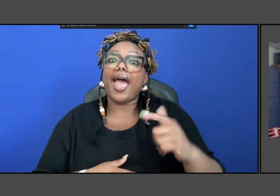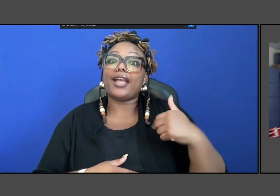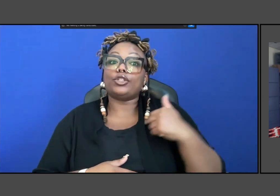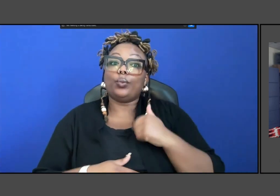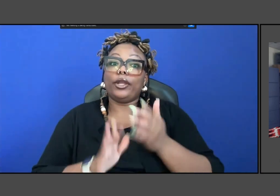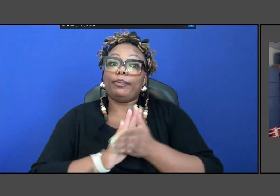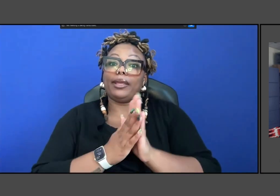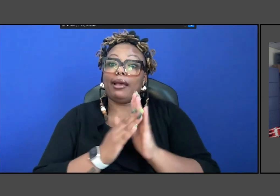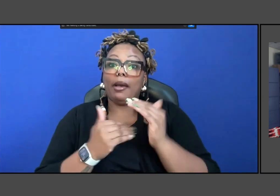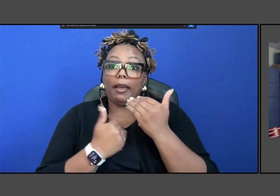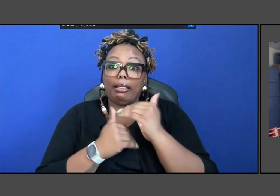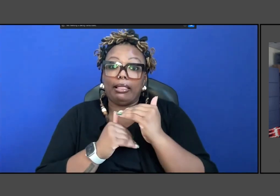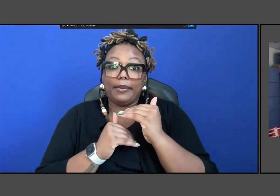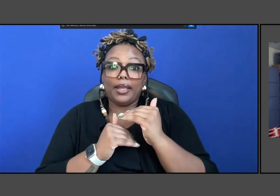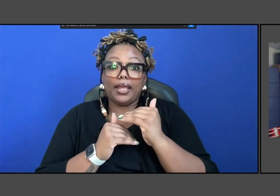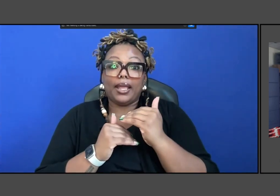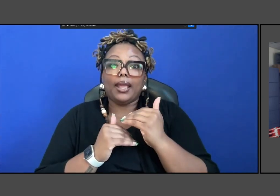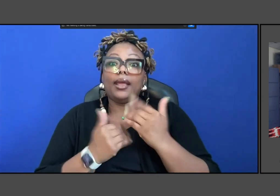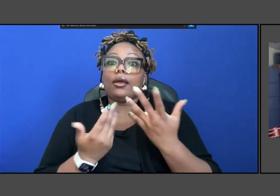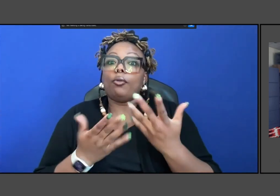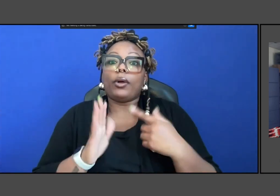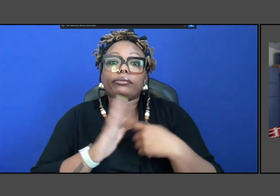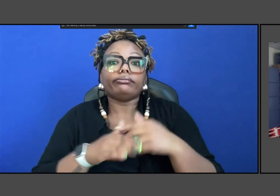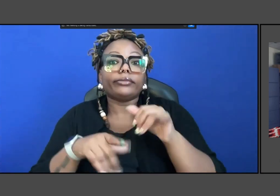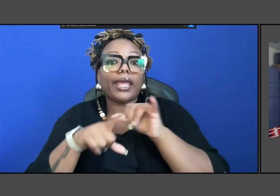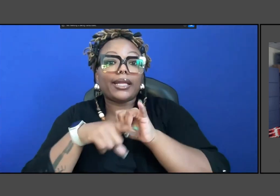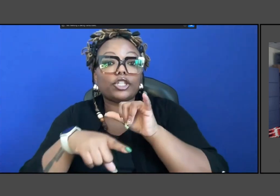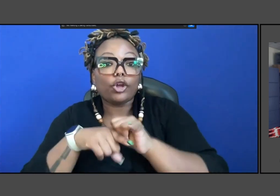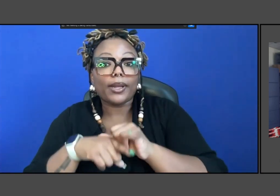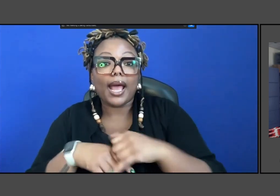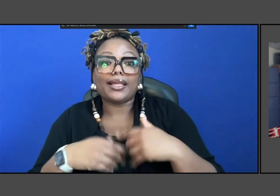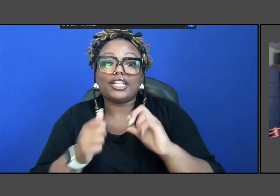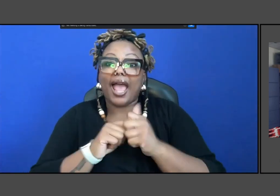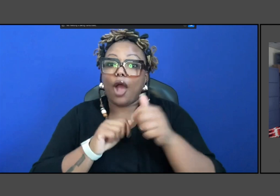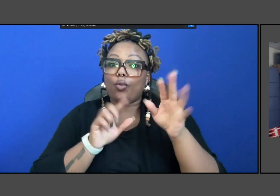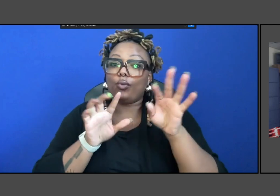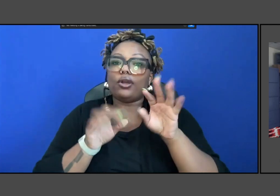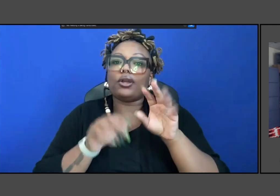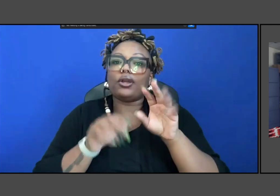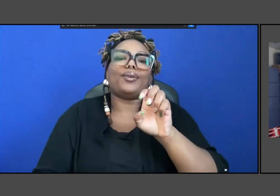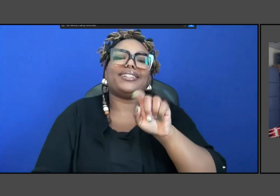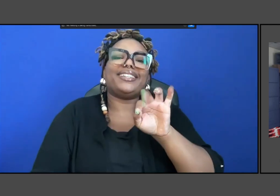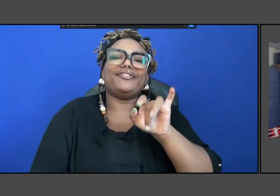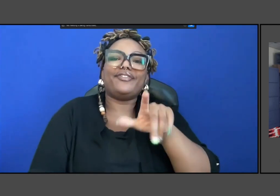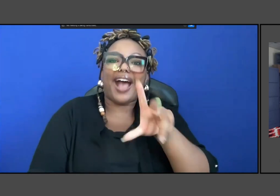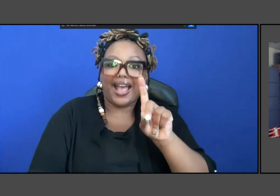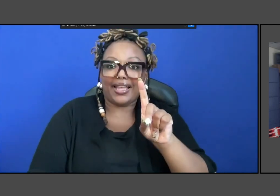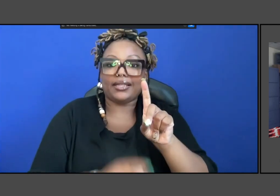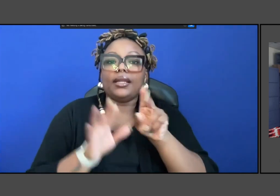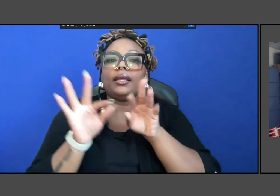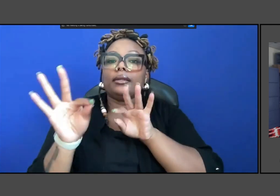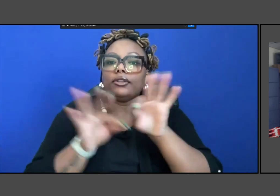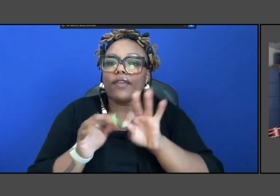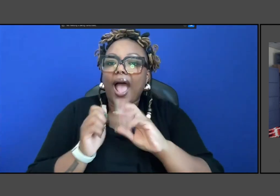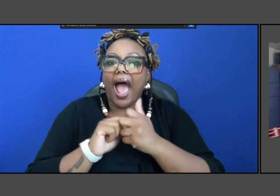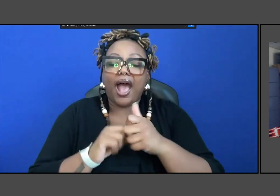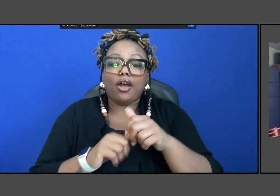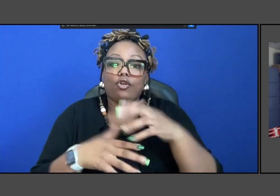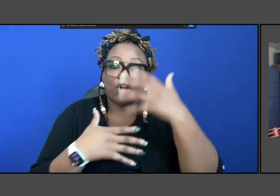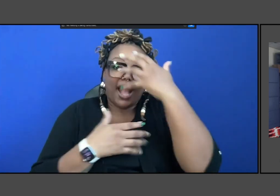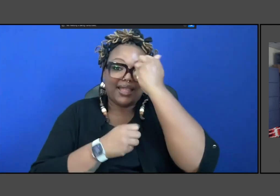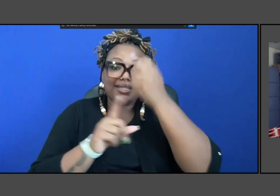by terminology, by how we're defined, by what our rules are defined by colonization, by